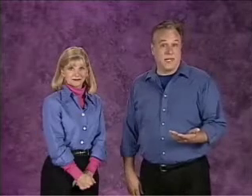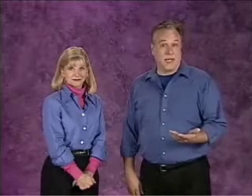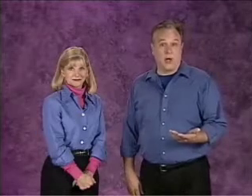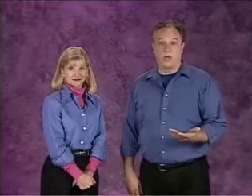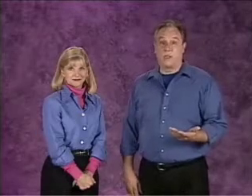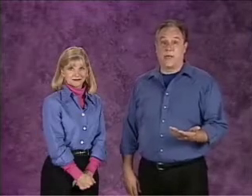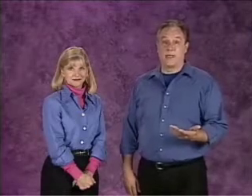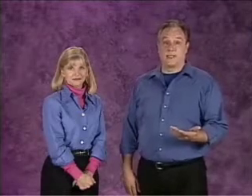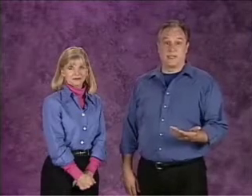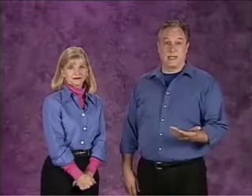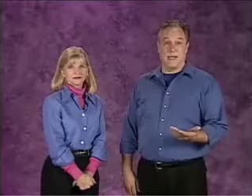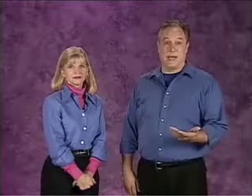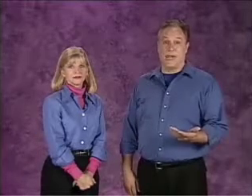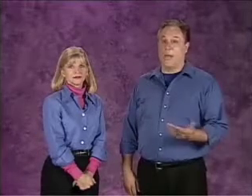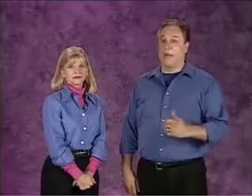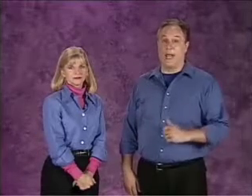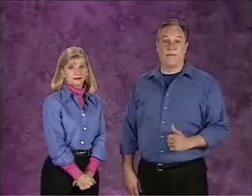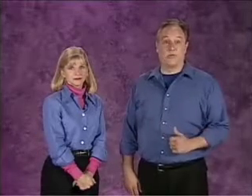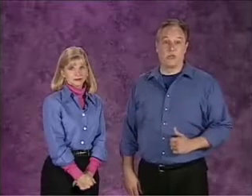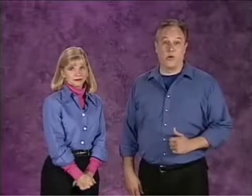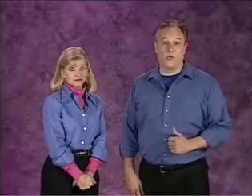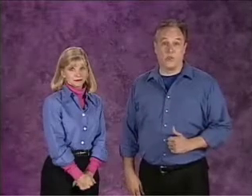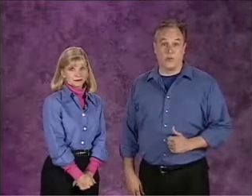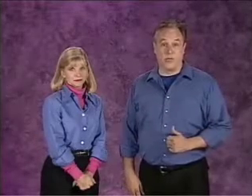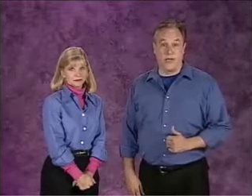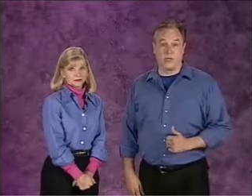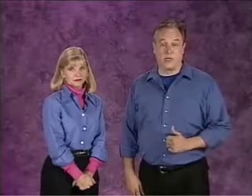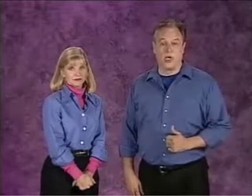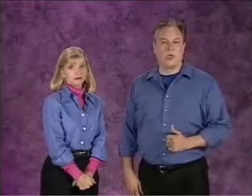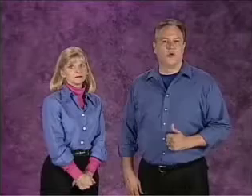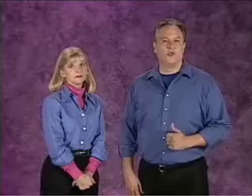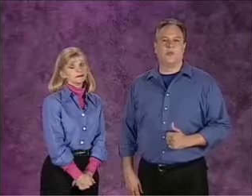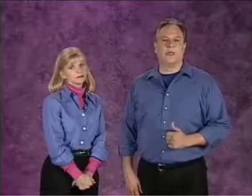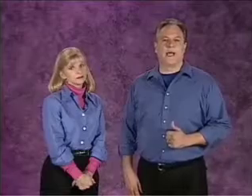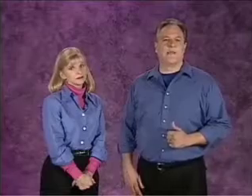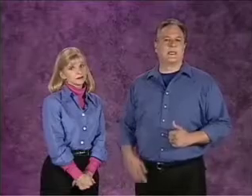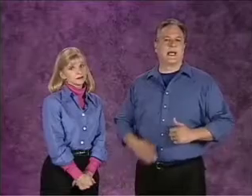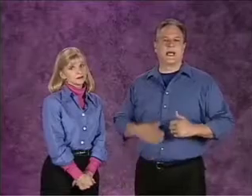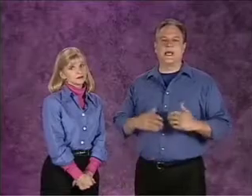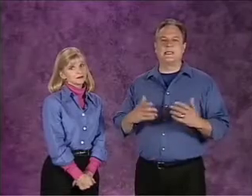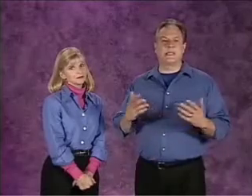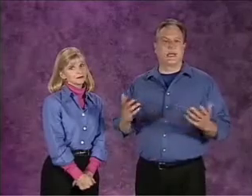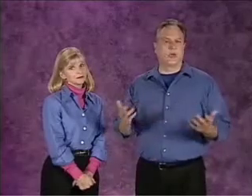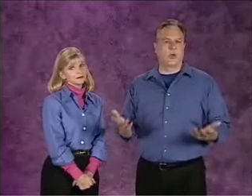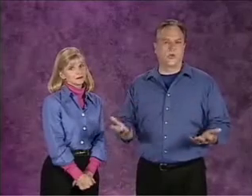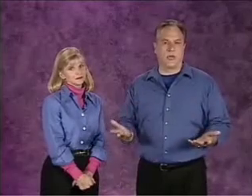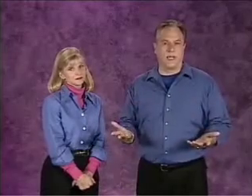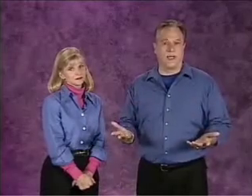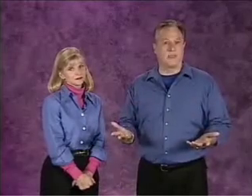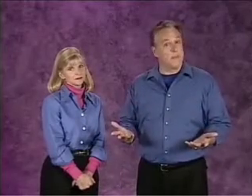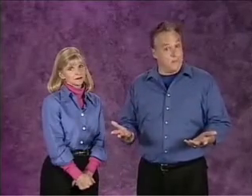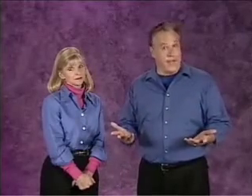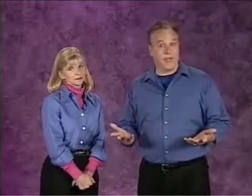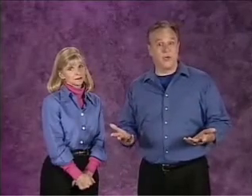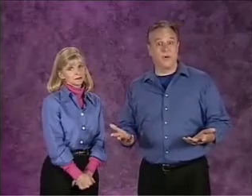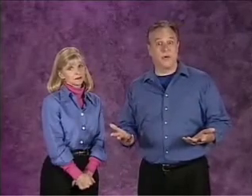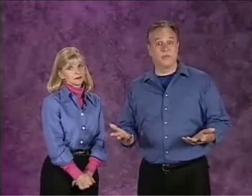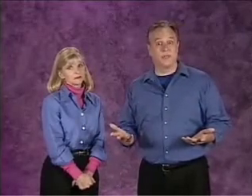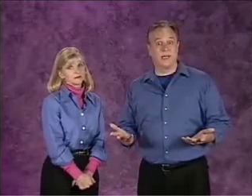state also has a sign and we haven't shown it to you yet, you should be able to easily learn what it is back in your home